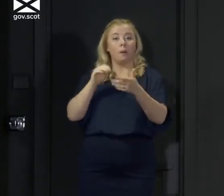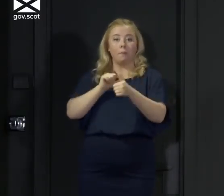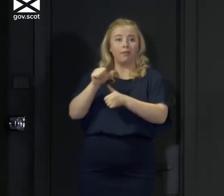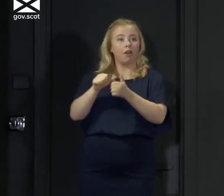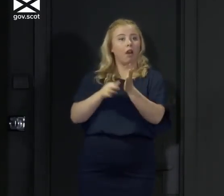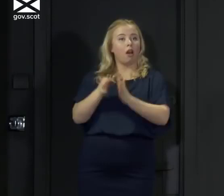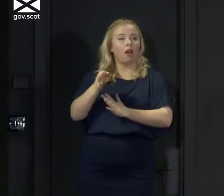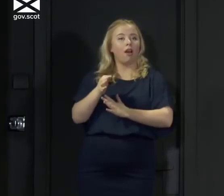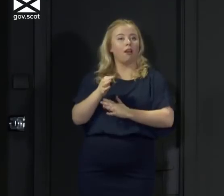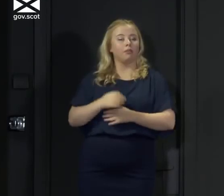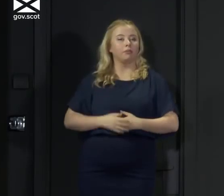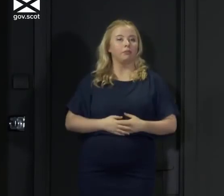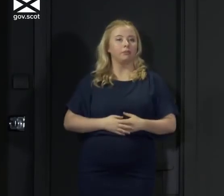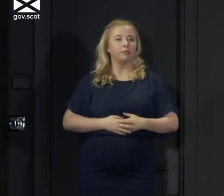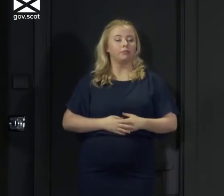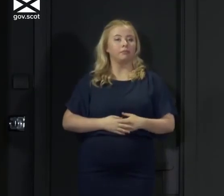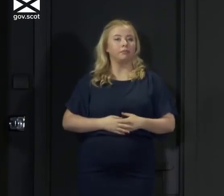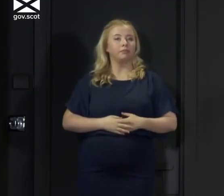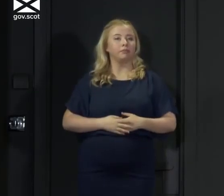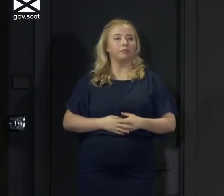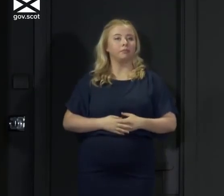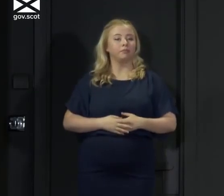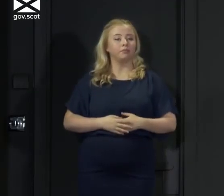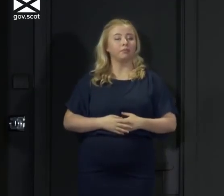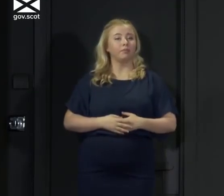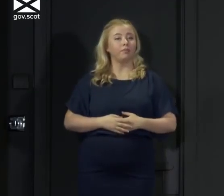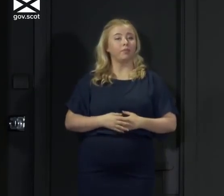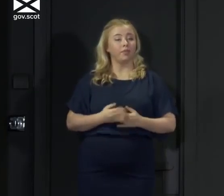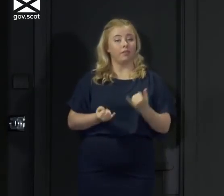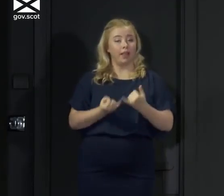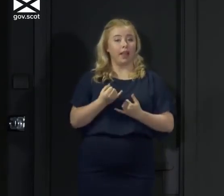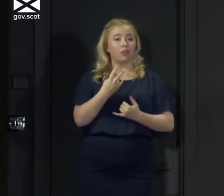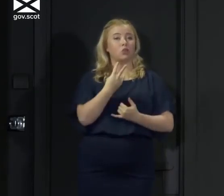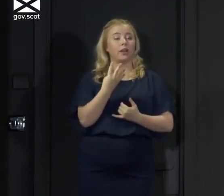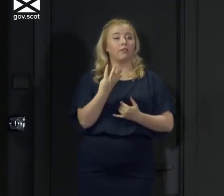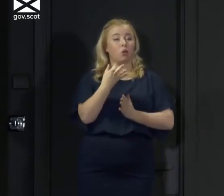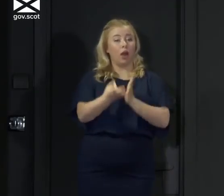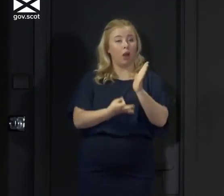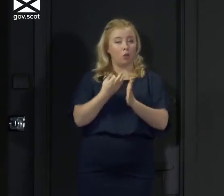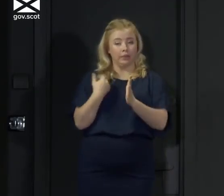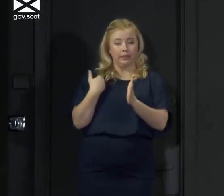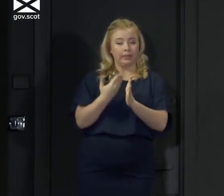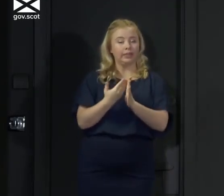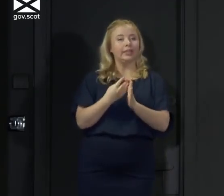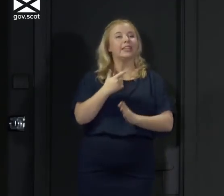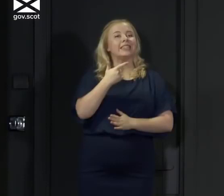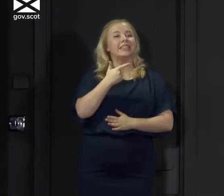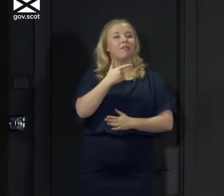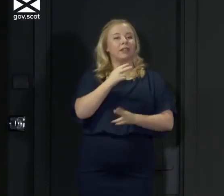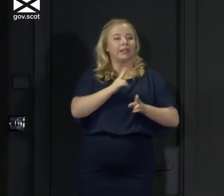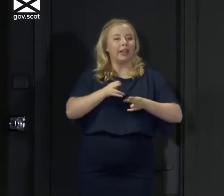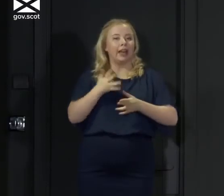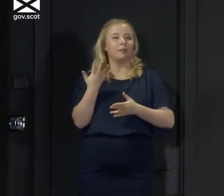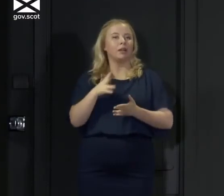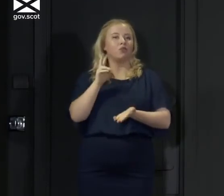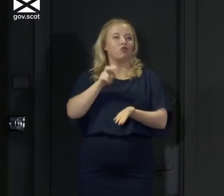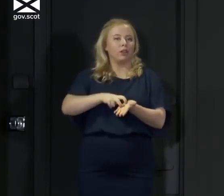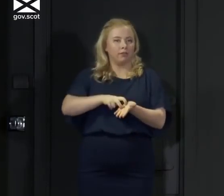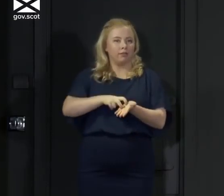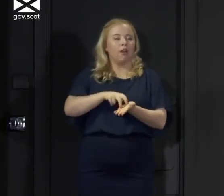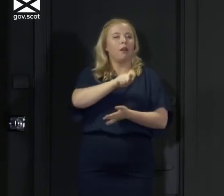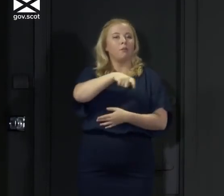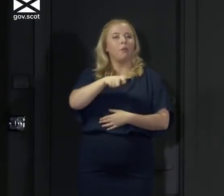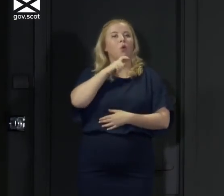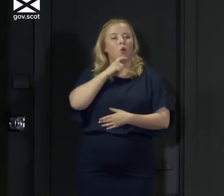of them well. And in the past 24 hours, 7 deaths were registered of patients confirmed through a test